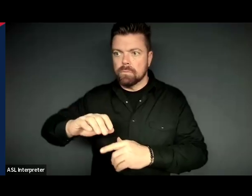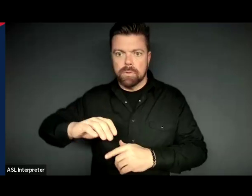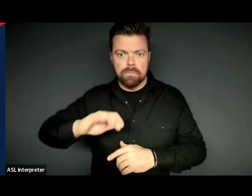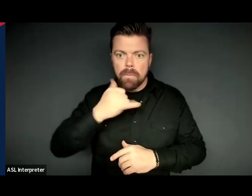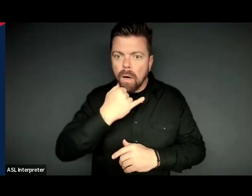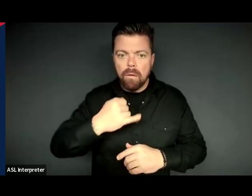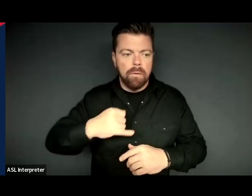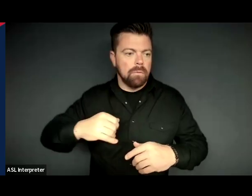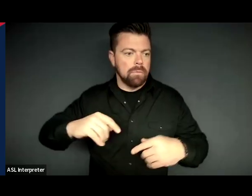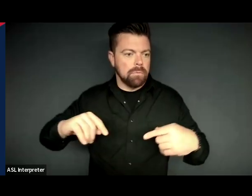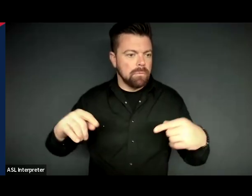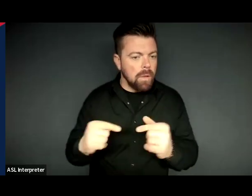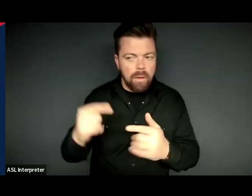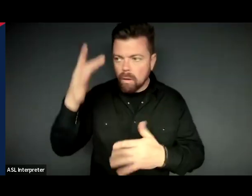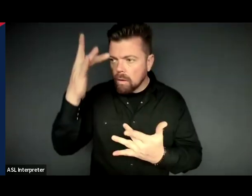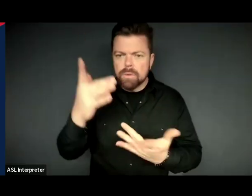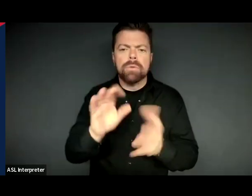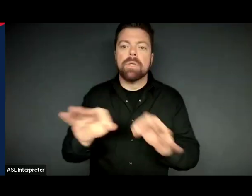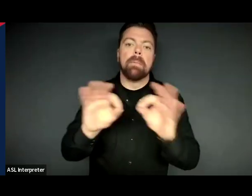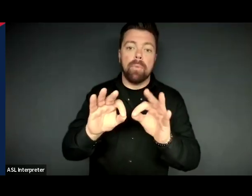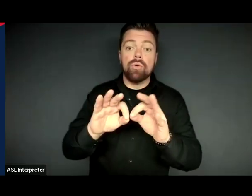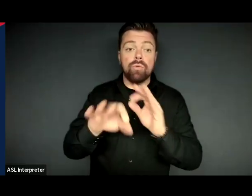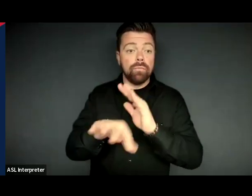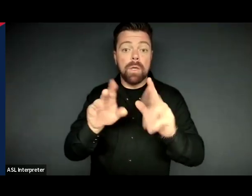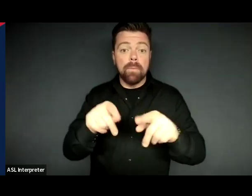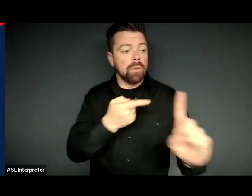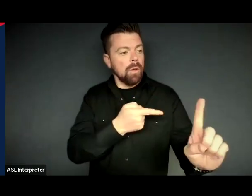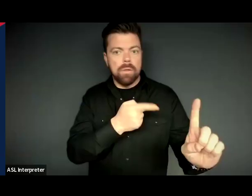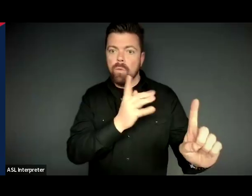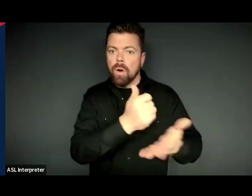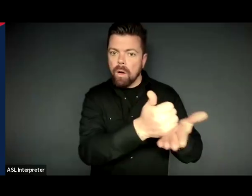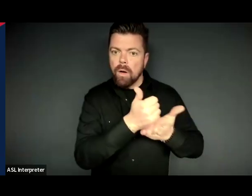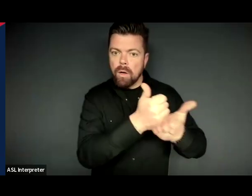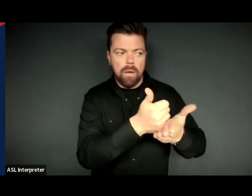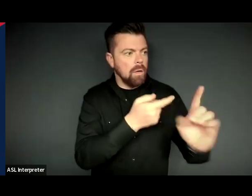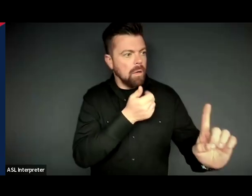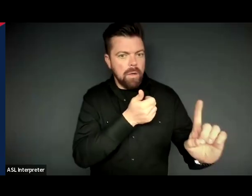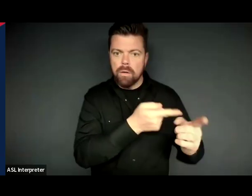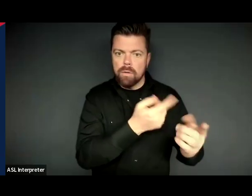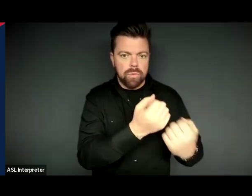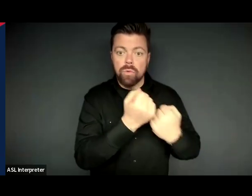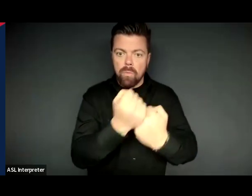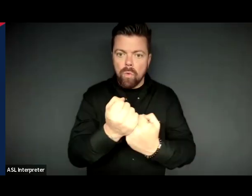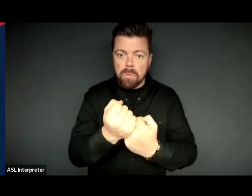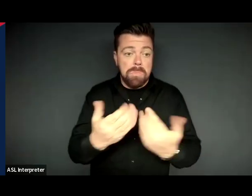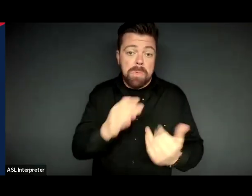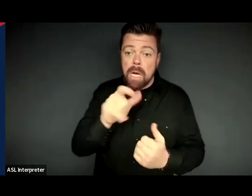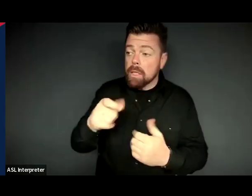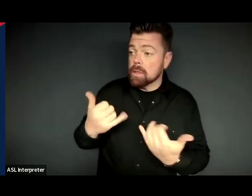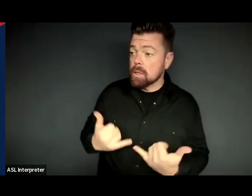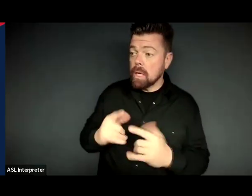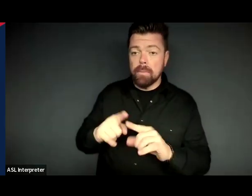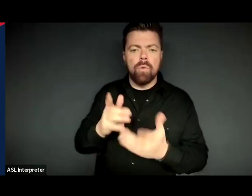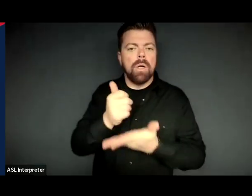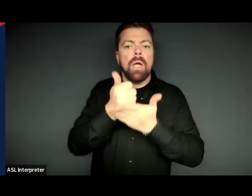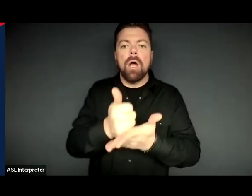very important that you get connected with somebody that will help you. No, maybe you don't need it today, but it will help you kind of plan for the future